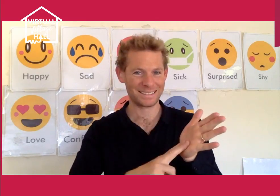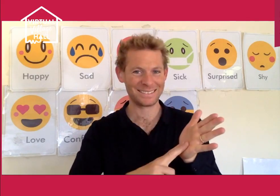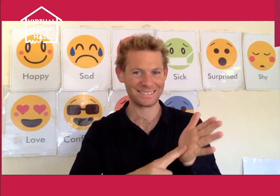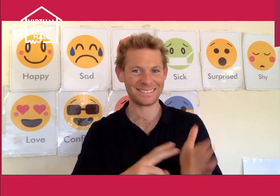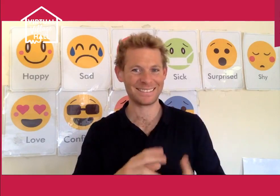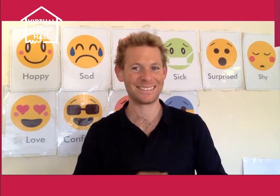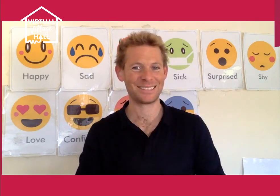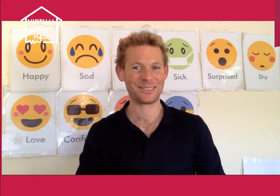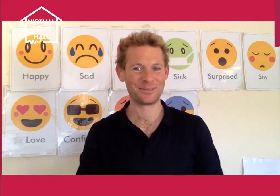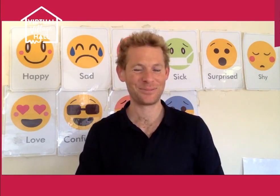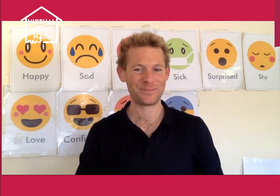was Ben.